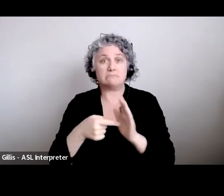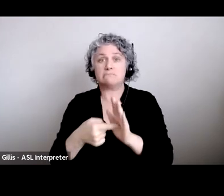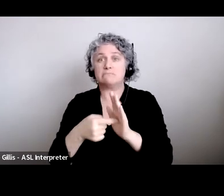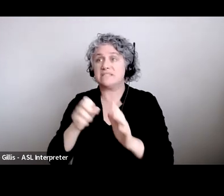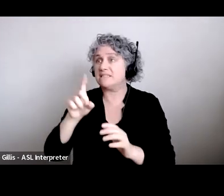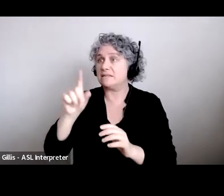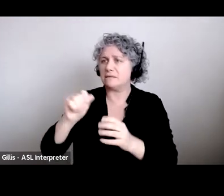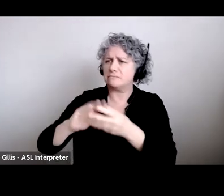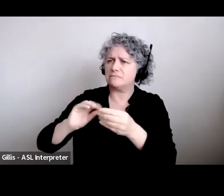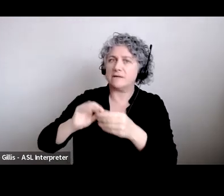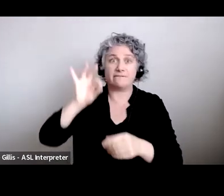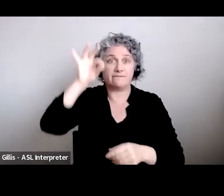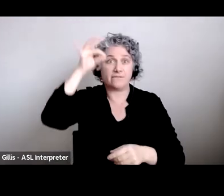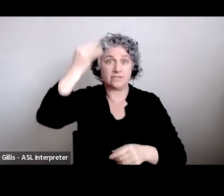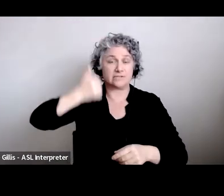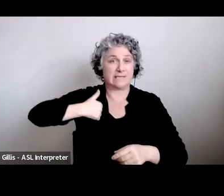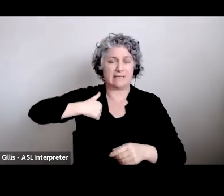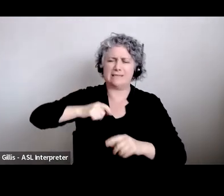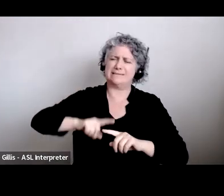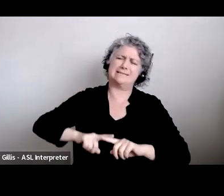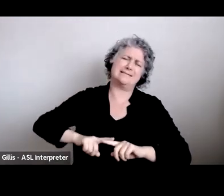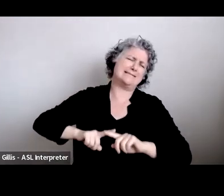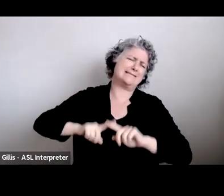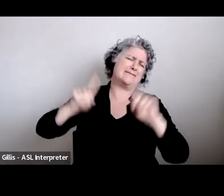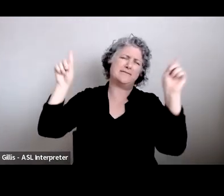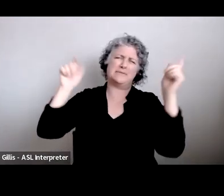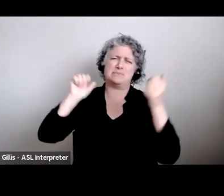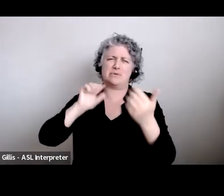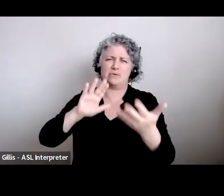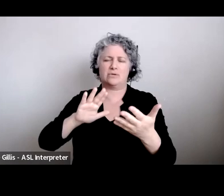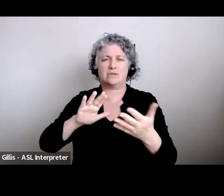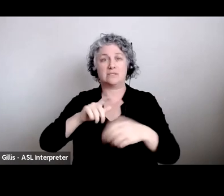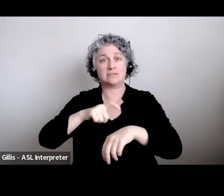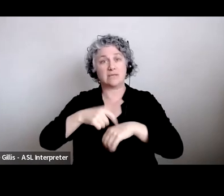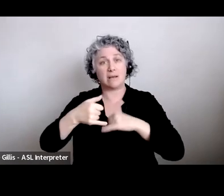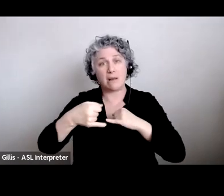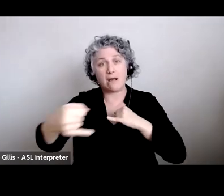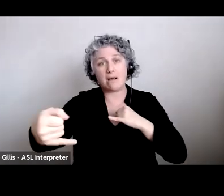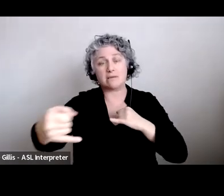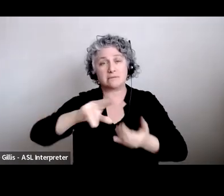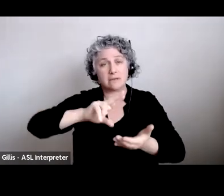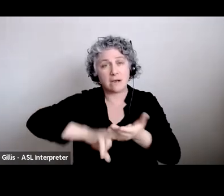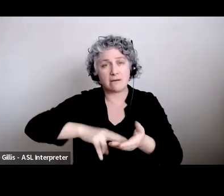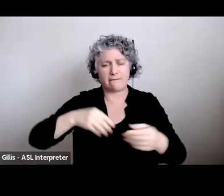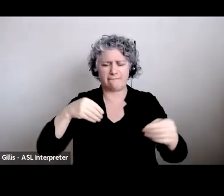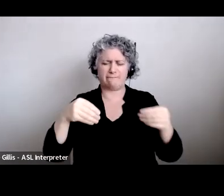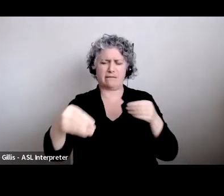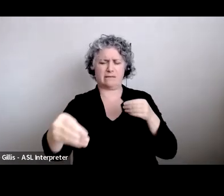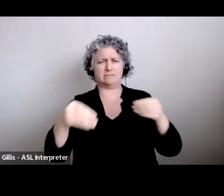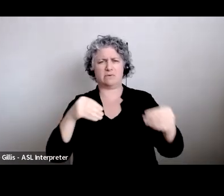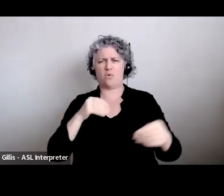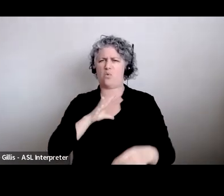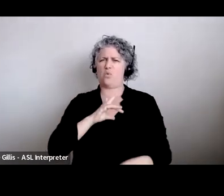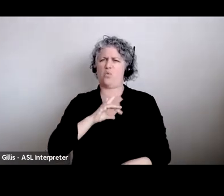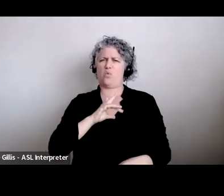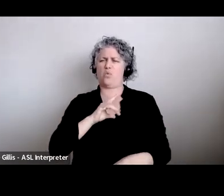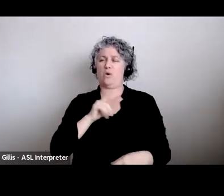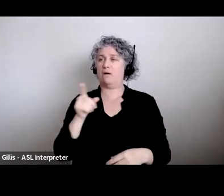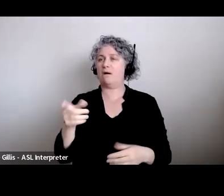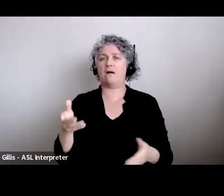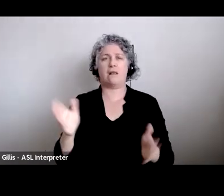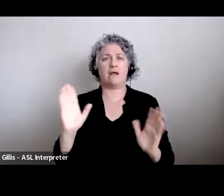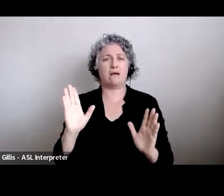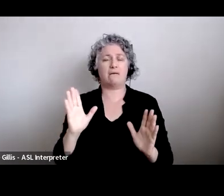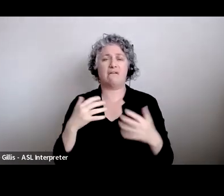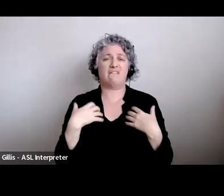process, and the flexibility they have with their timelines and their contracting allows for them to have a very